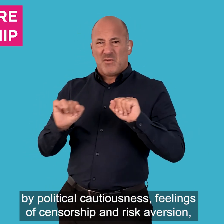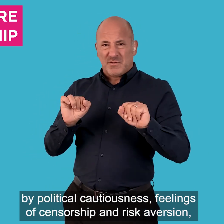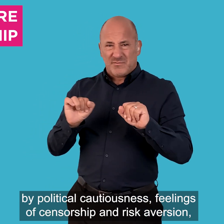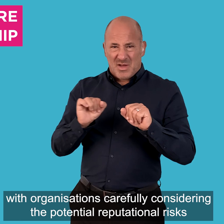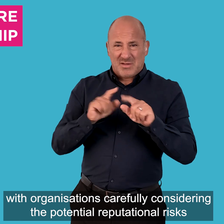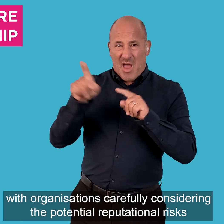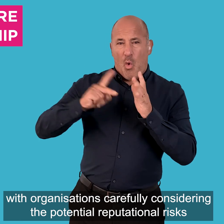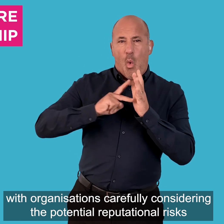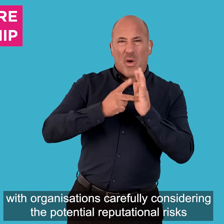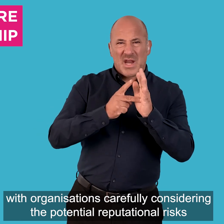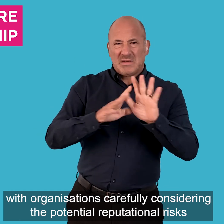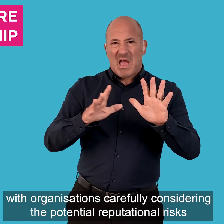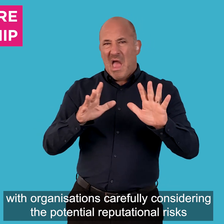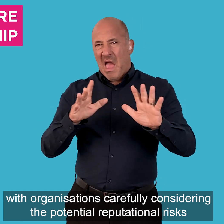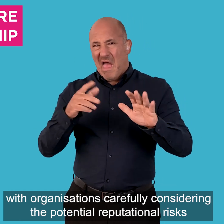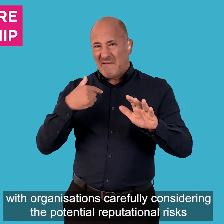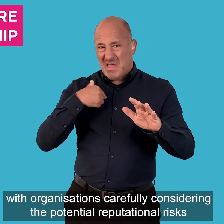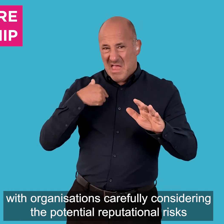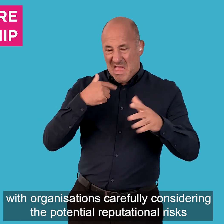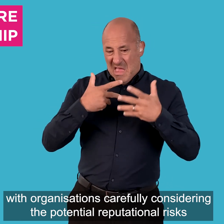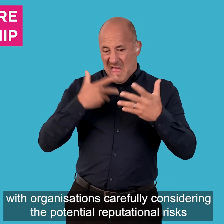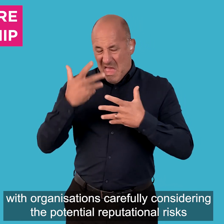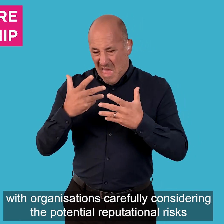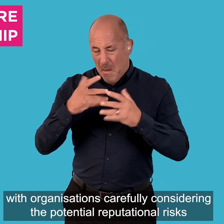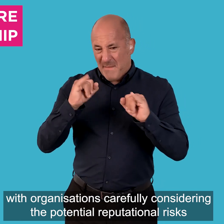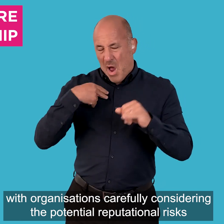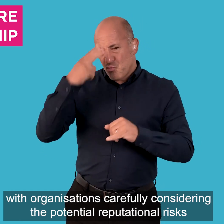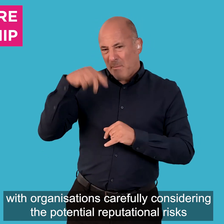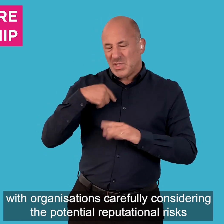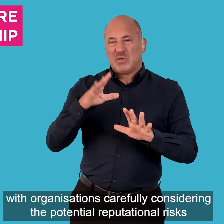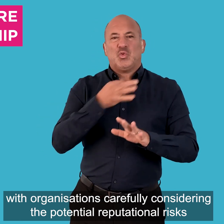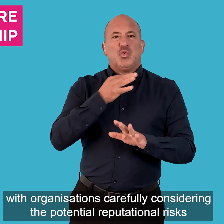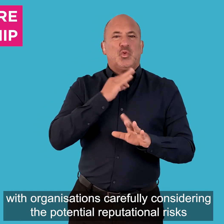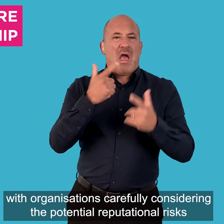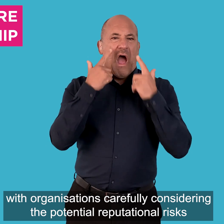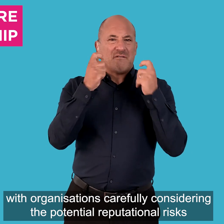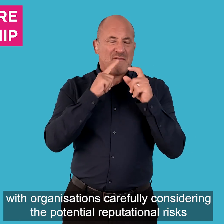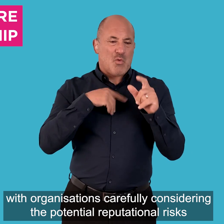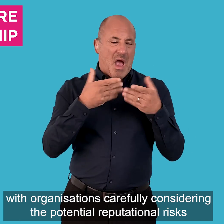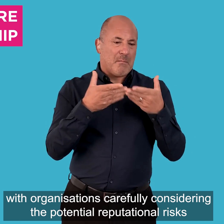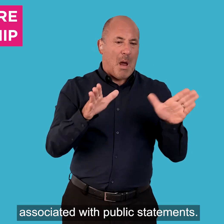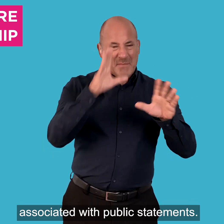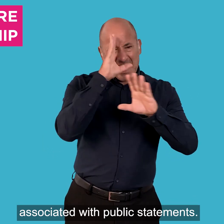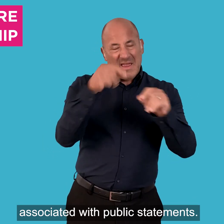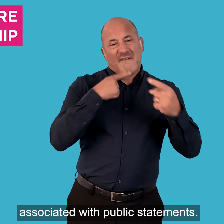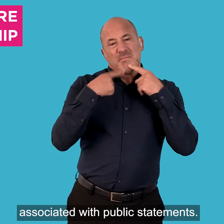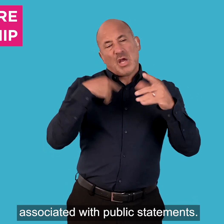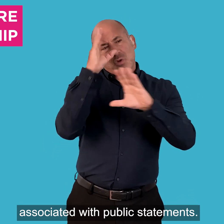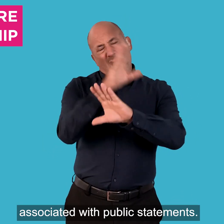risk aversion, with organisations carefully considering the potential reputational risks associated